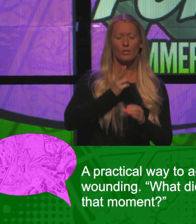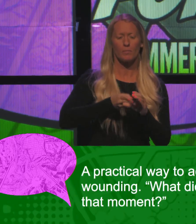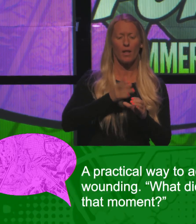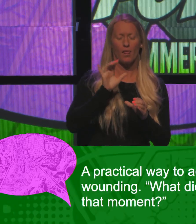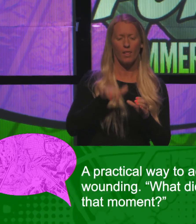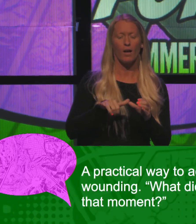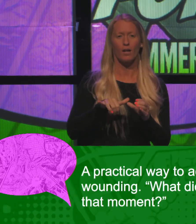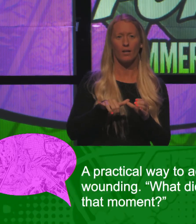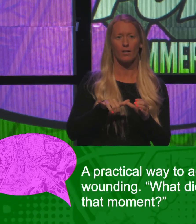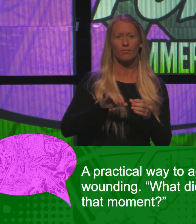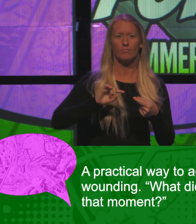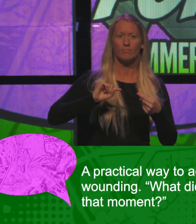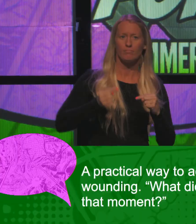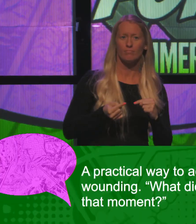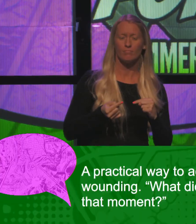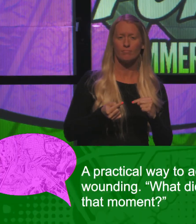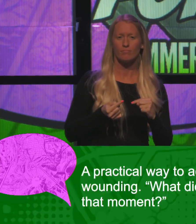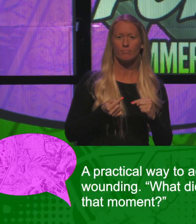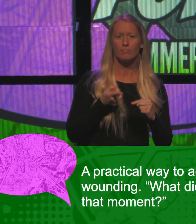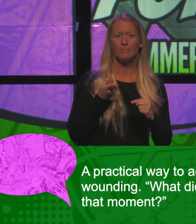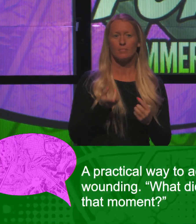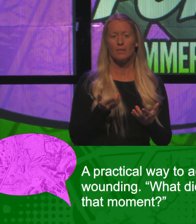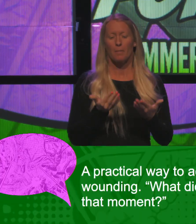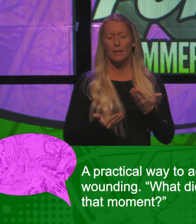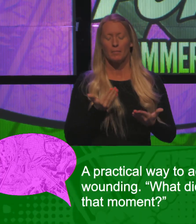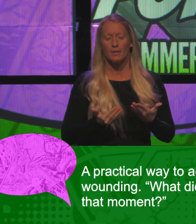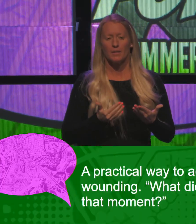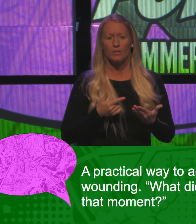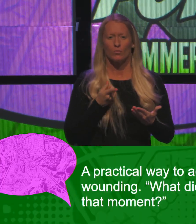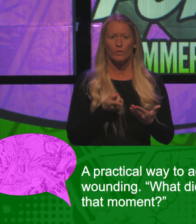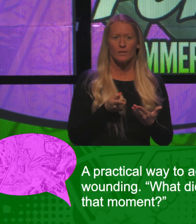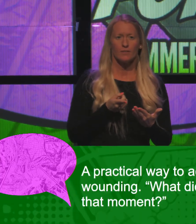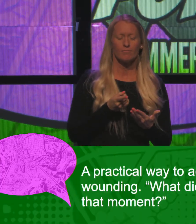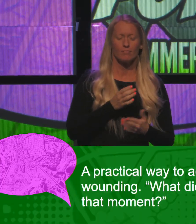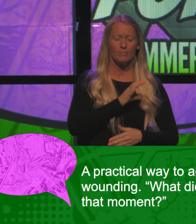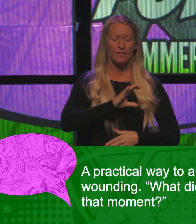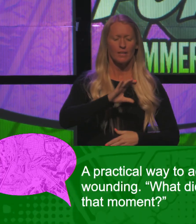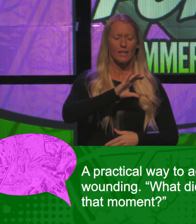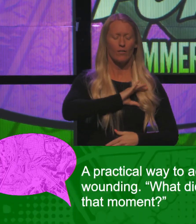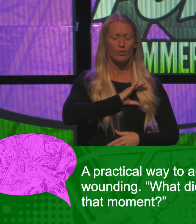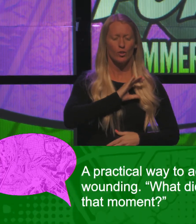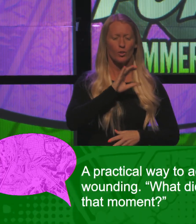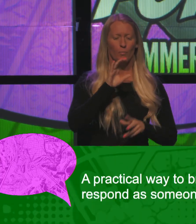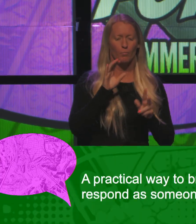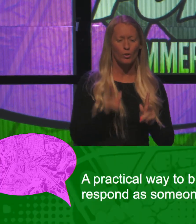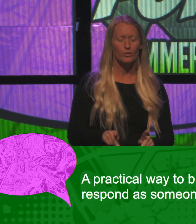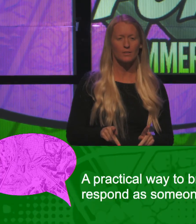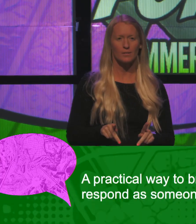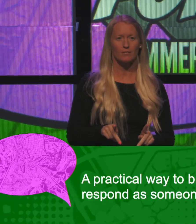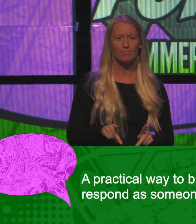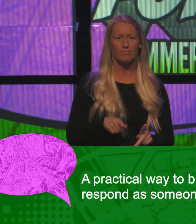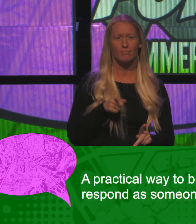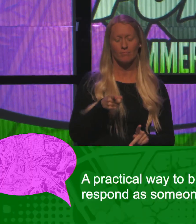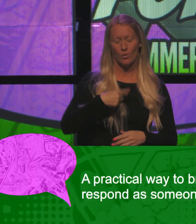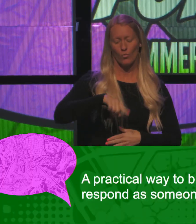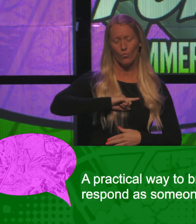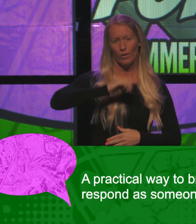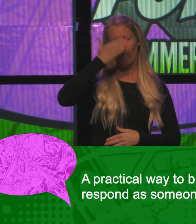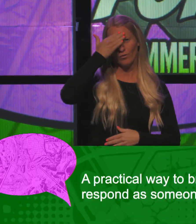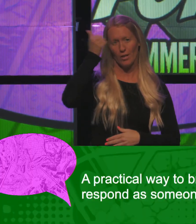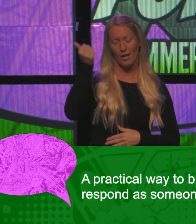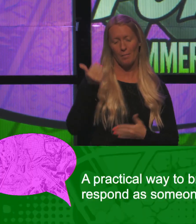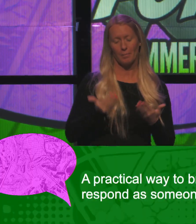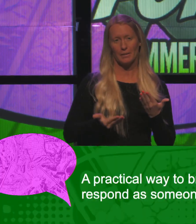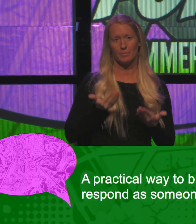heated moment, we've attacked someone's character or something about who they are. We forgot. A practical way